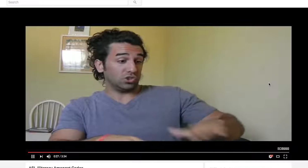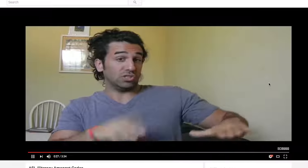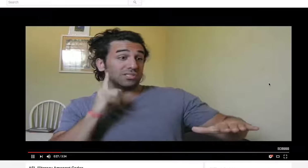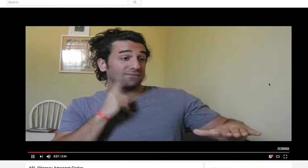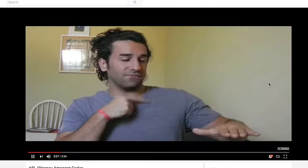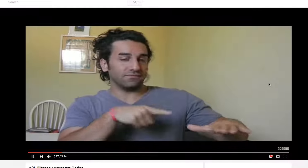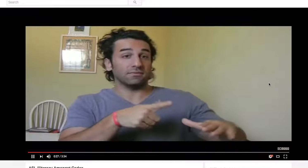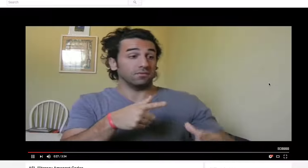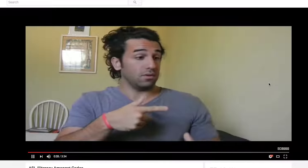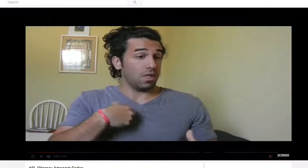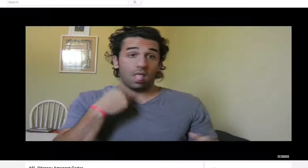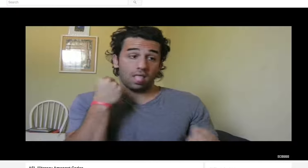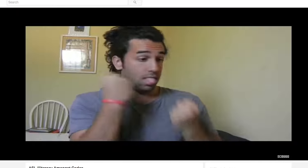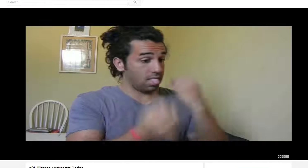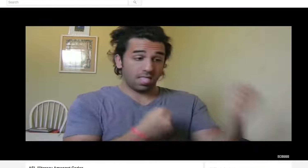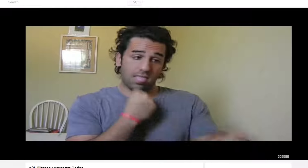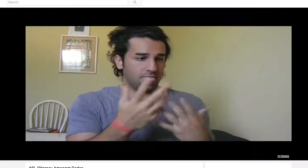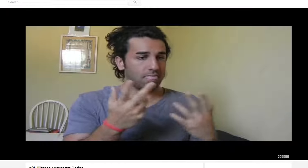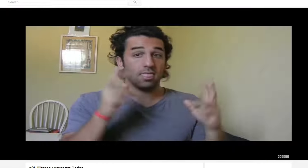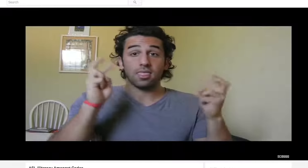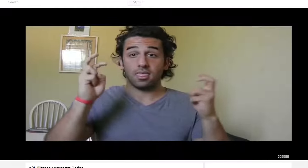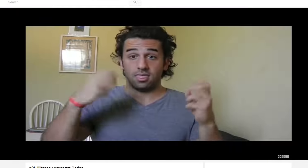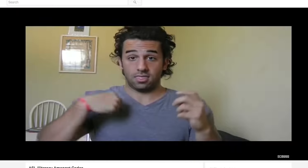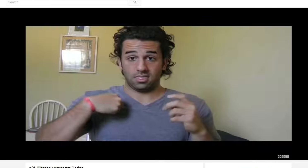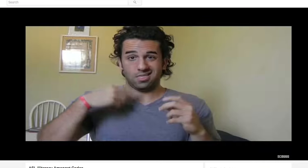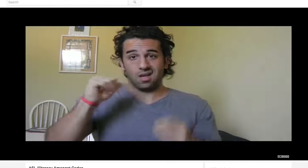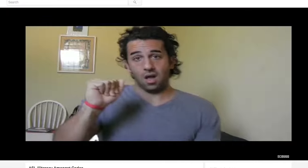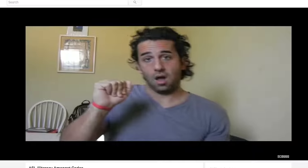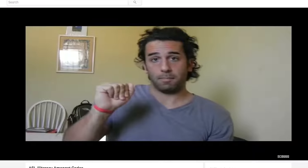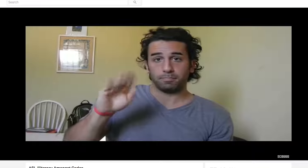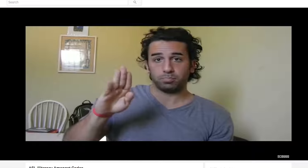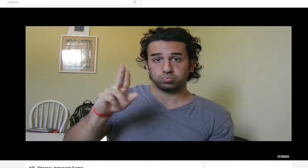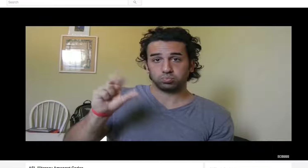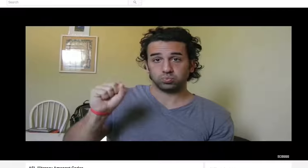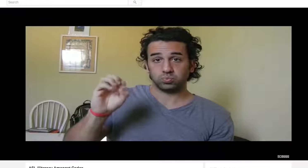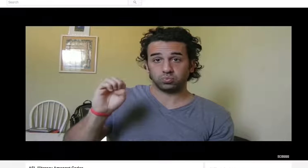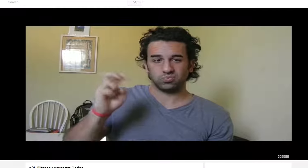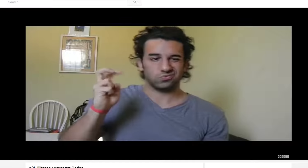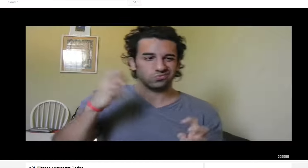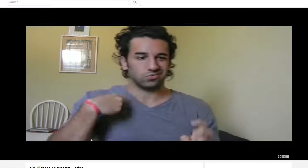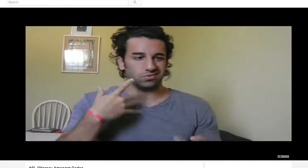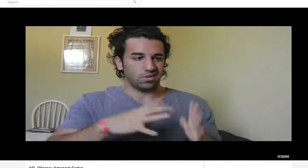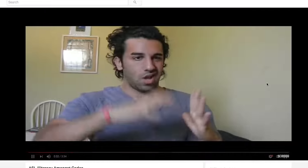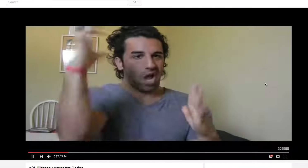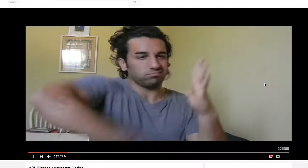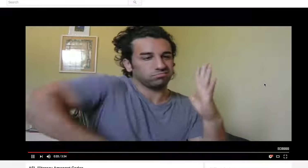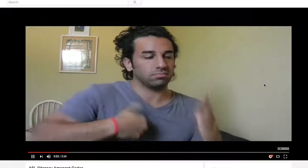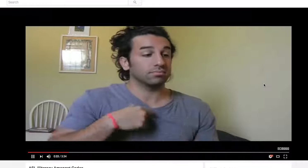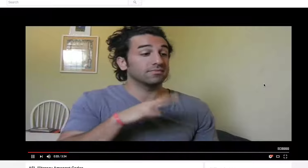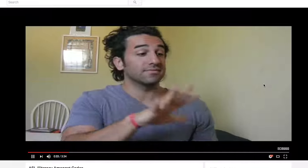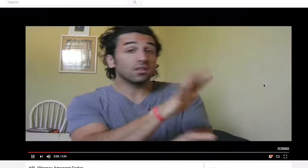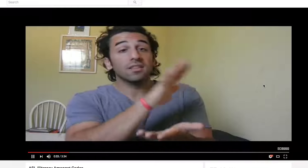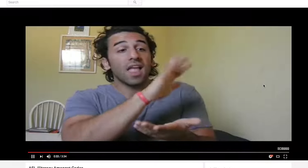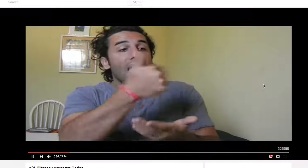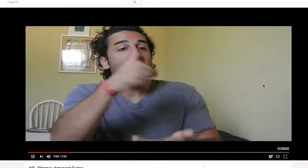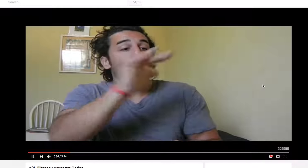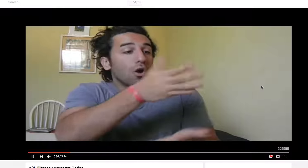When hearing parents have a deaf child, instead of signing to them, what they do is a very abusive form of raising a